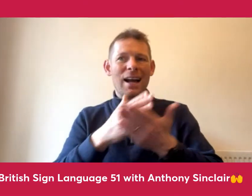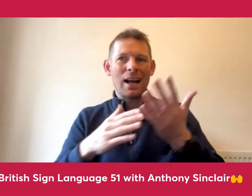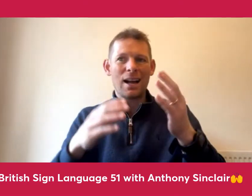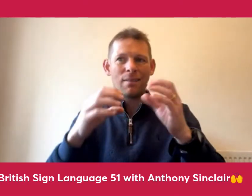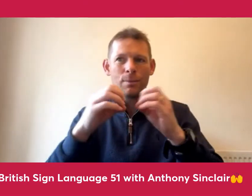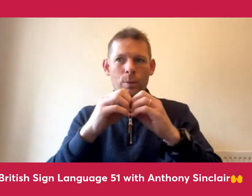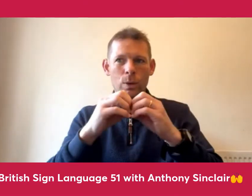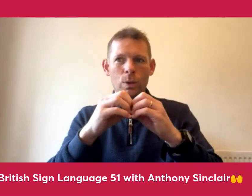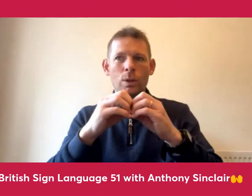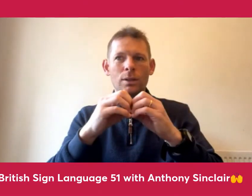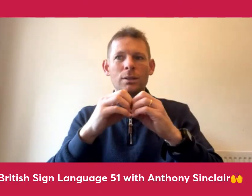board,